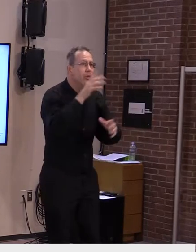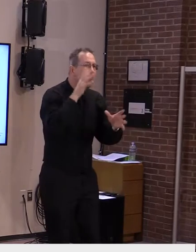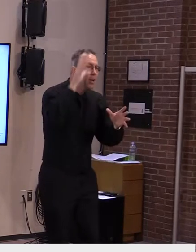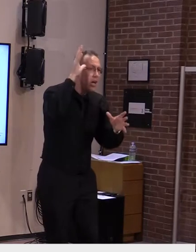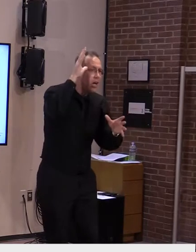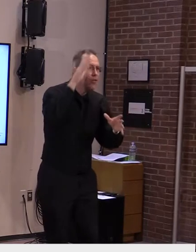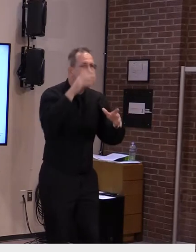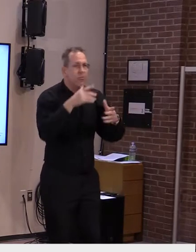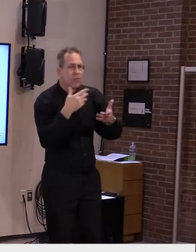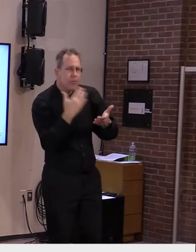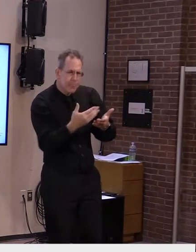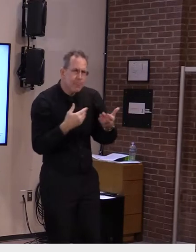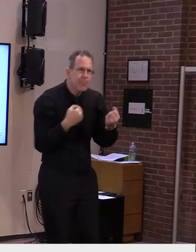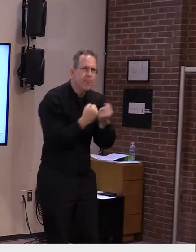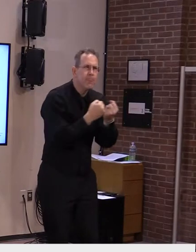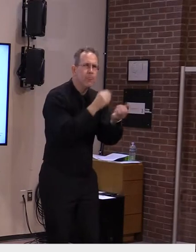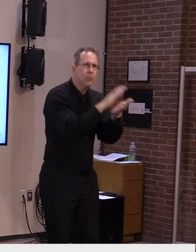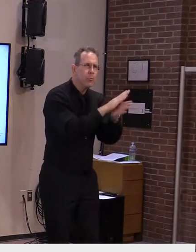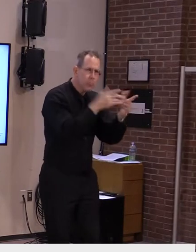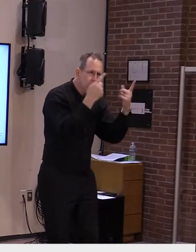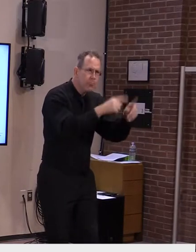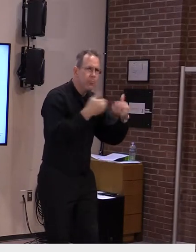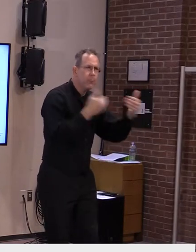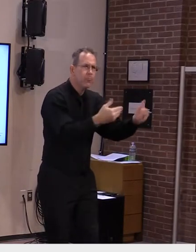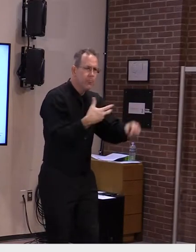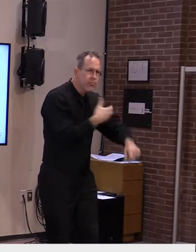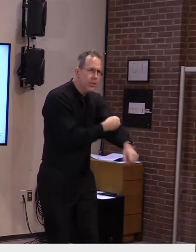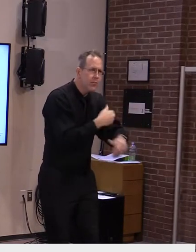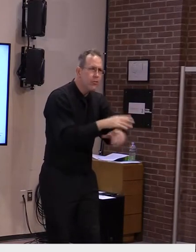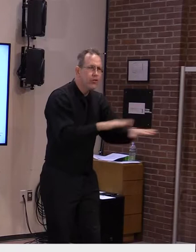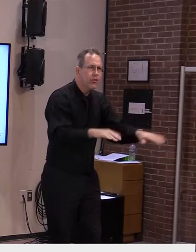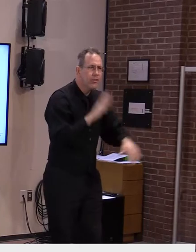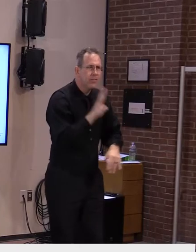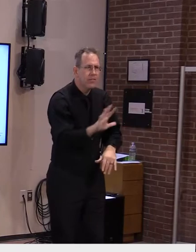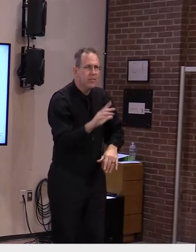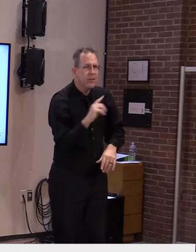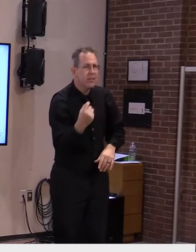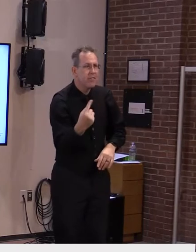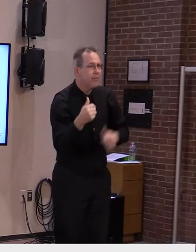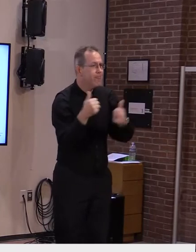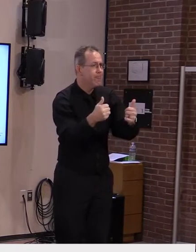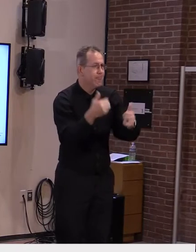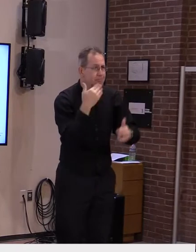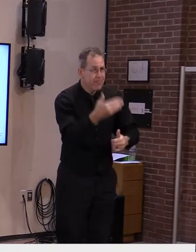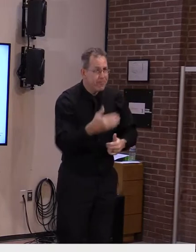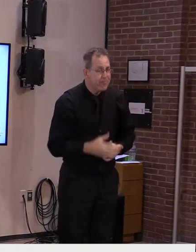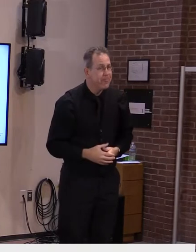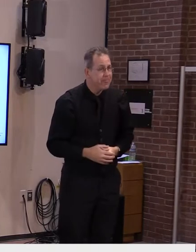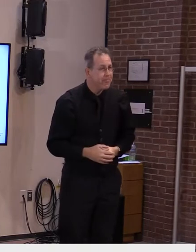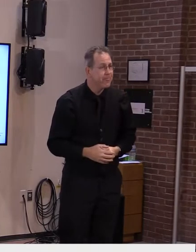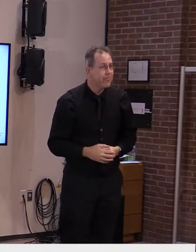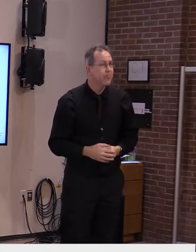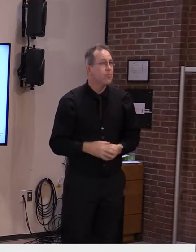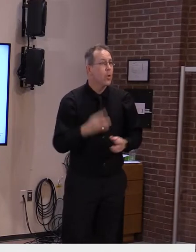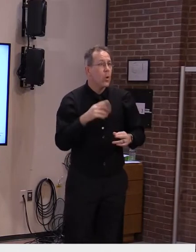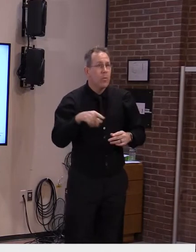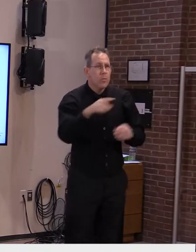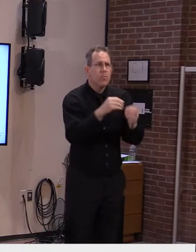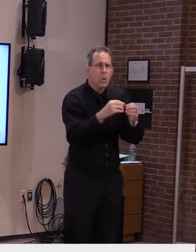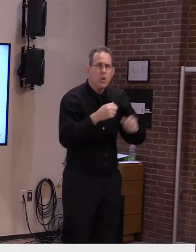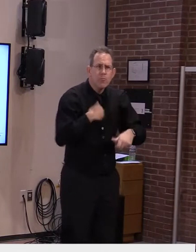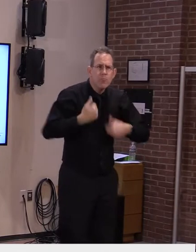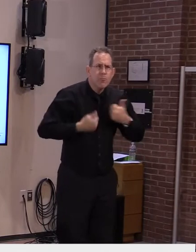their 5 to 11-year-olds vaccinated and protected. We want to obviously improve on that, but really, really a good start, and really